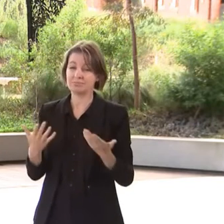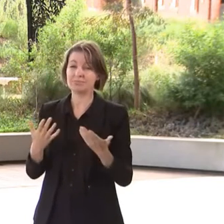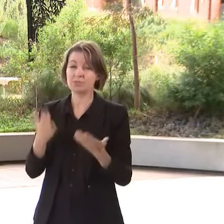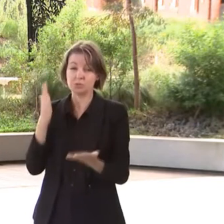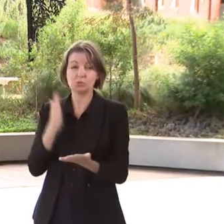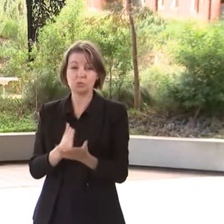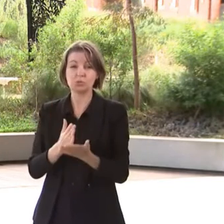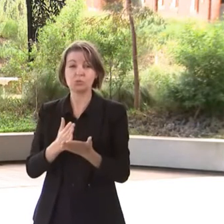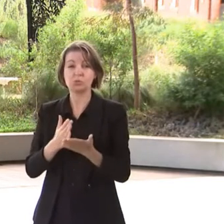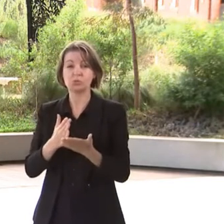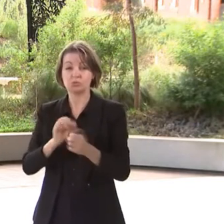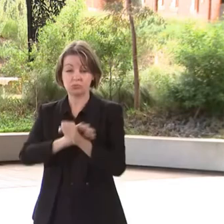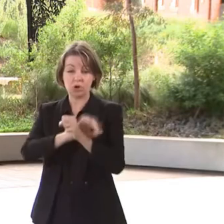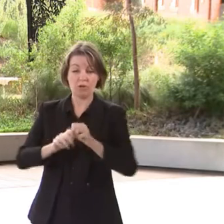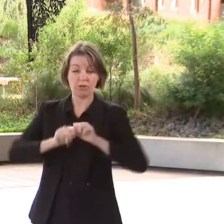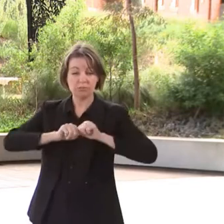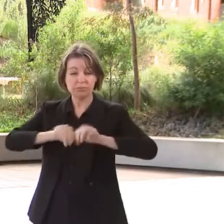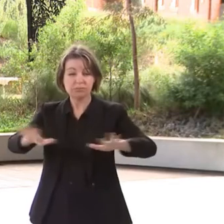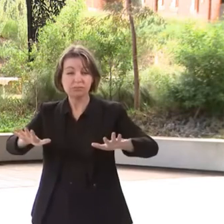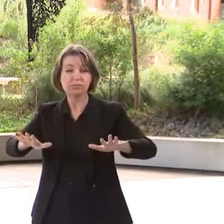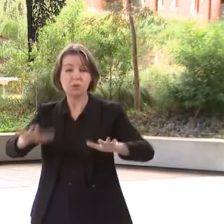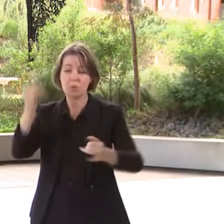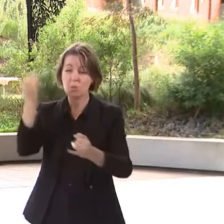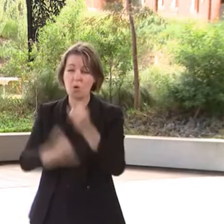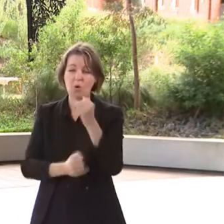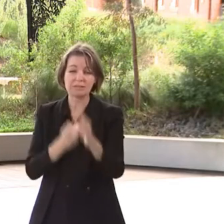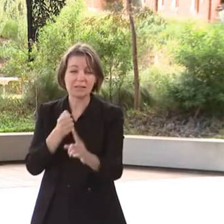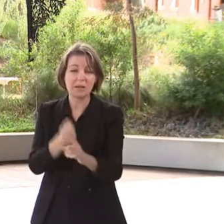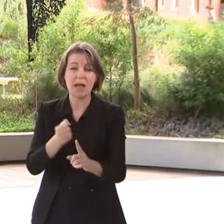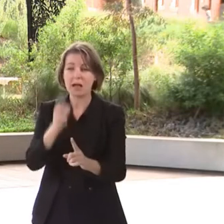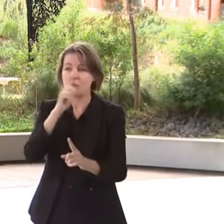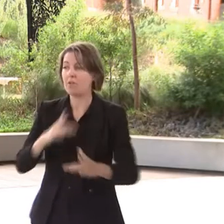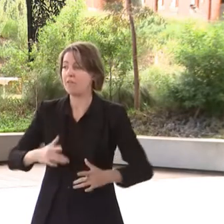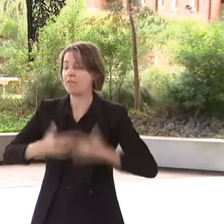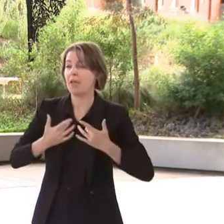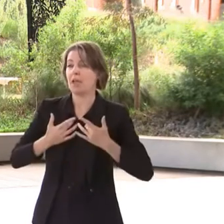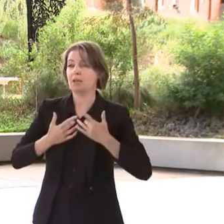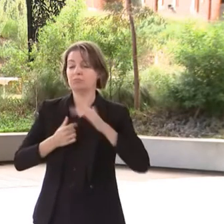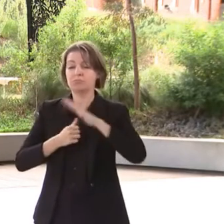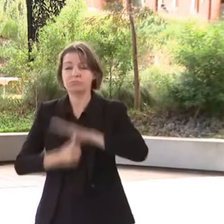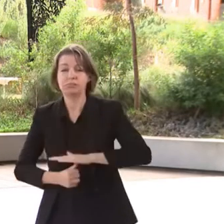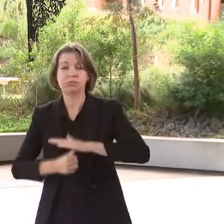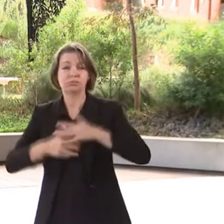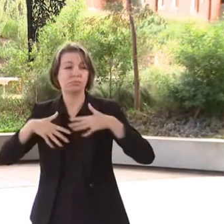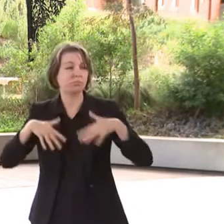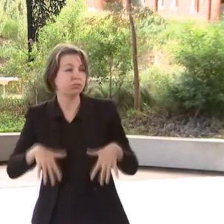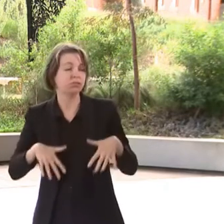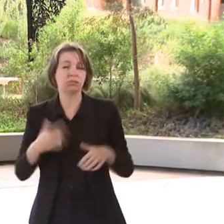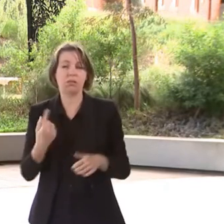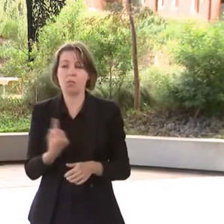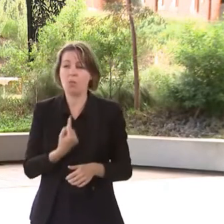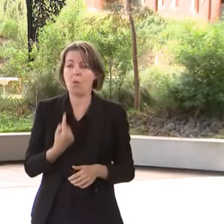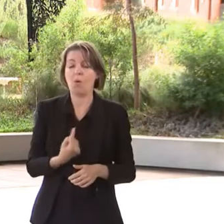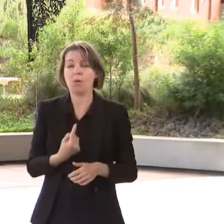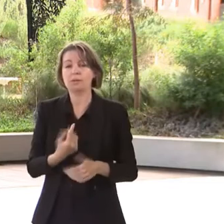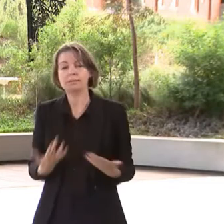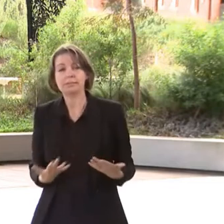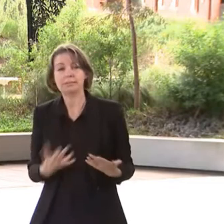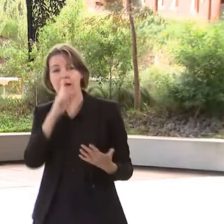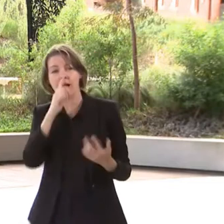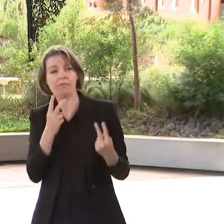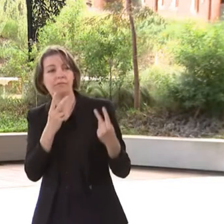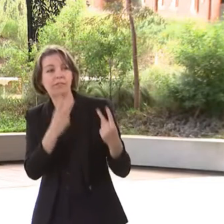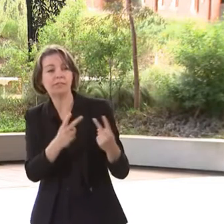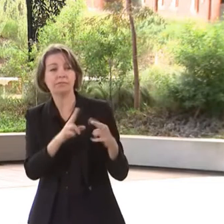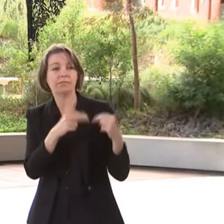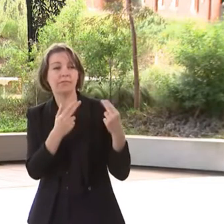greater impact across the board. The feeling of isolation, the fact that many people haven't been able to see their loved ones, celebrate major milestones